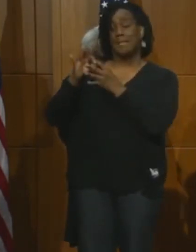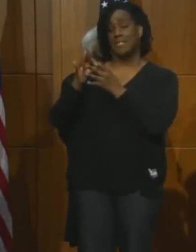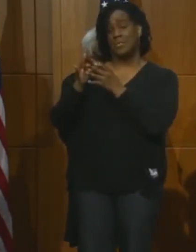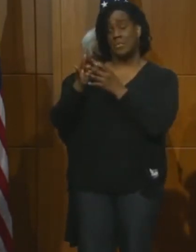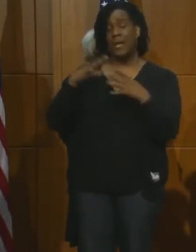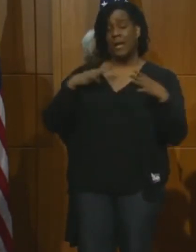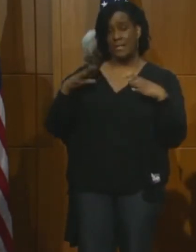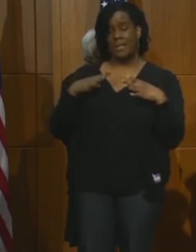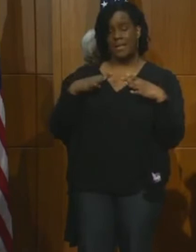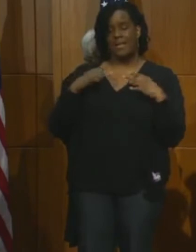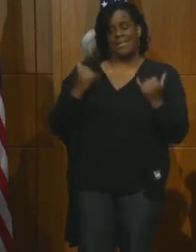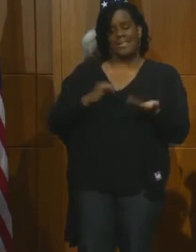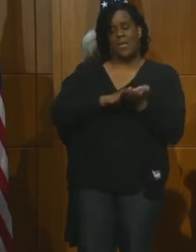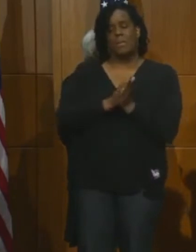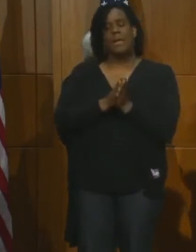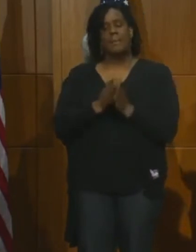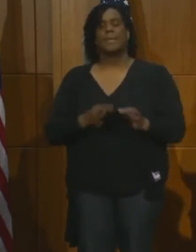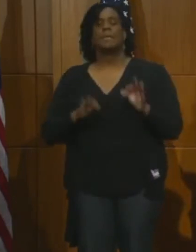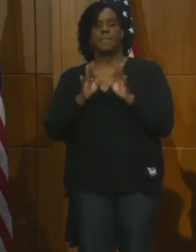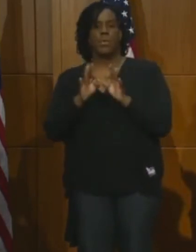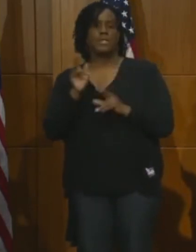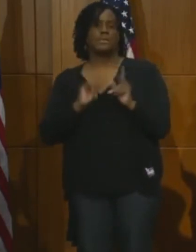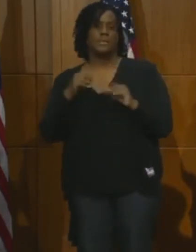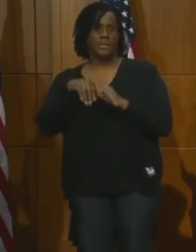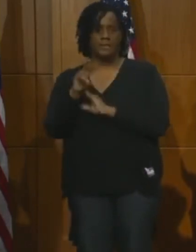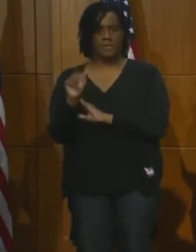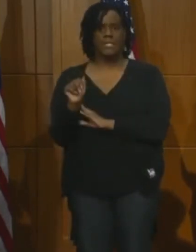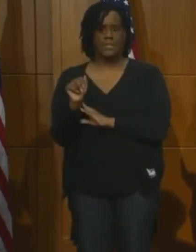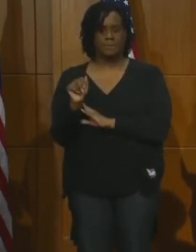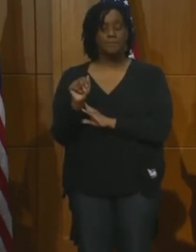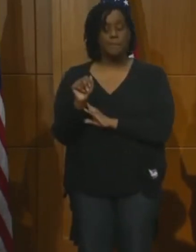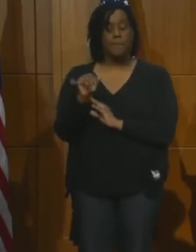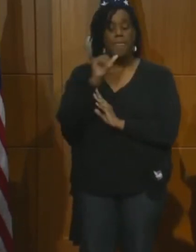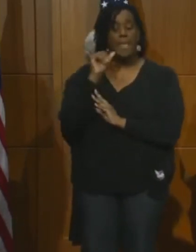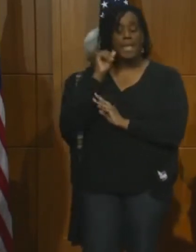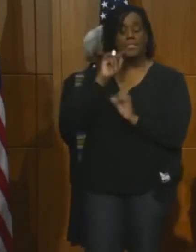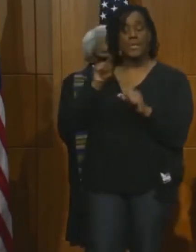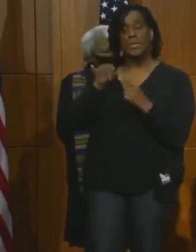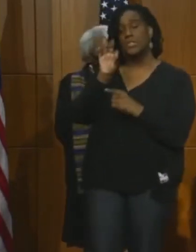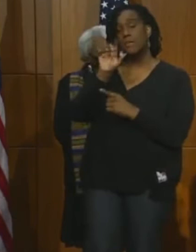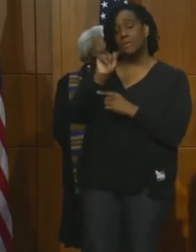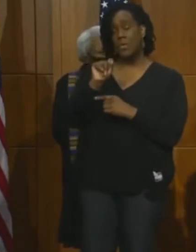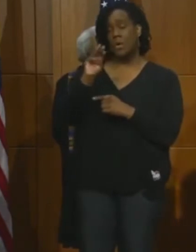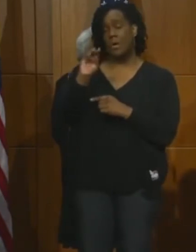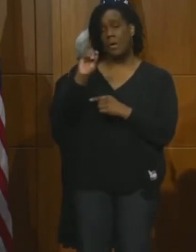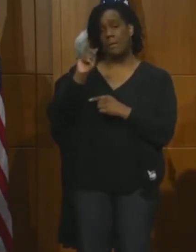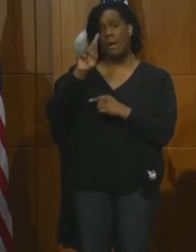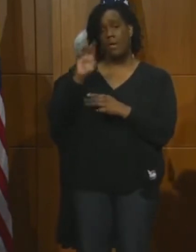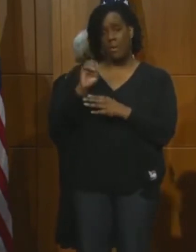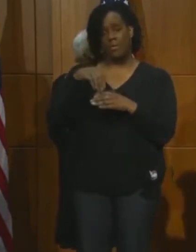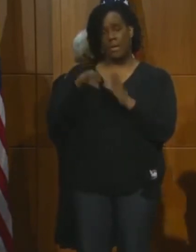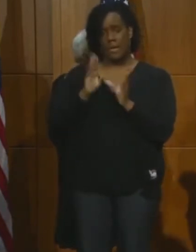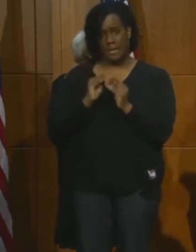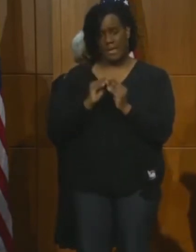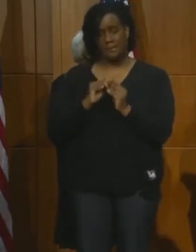important to those of us here in Virginia. Yesterday, I was at Fort Monroe at a meeting, and Governor